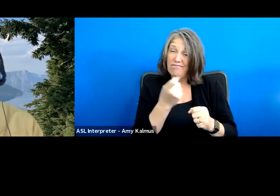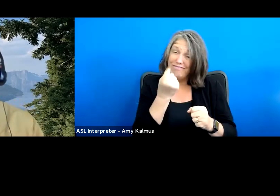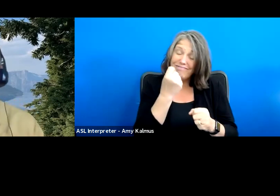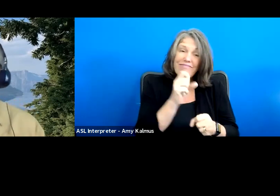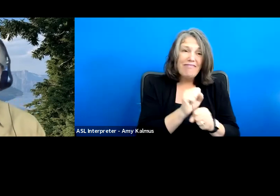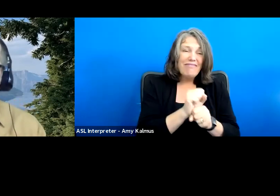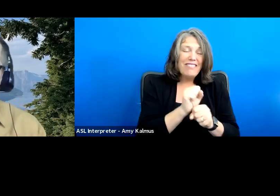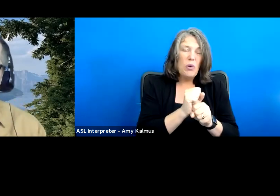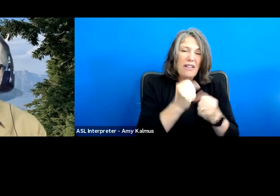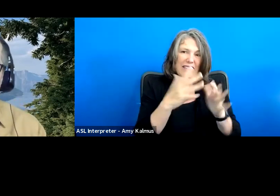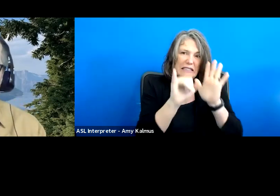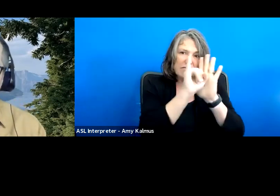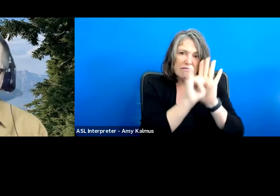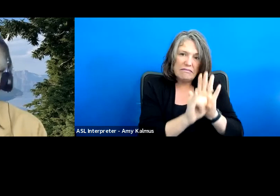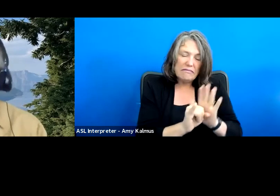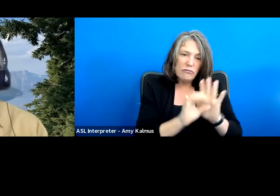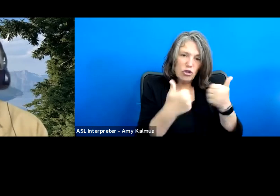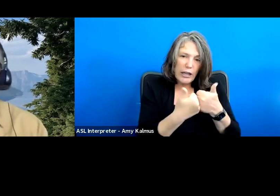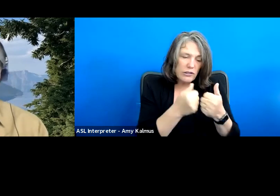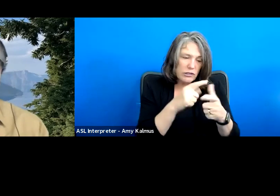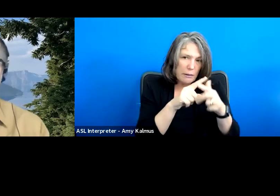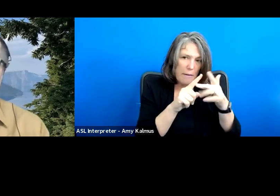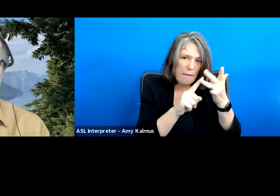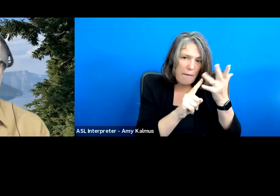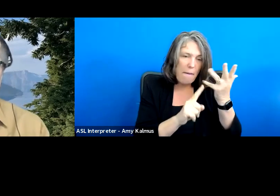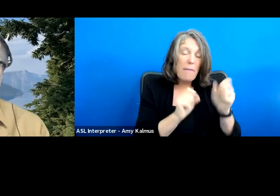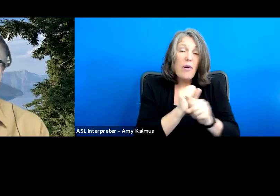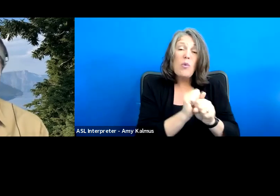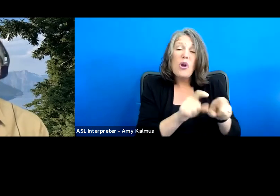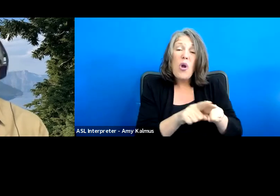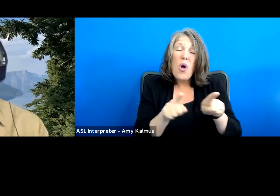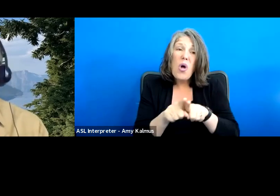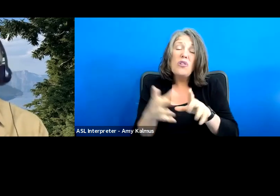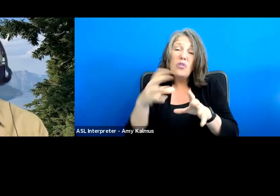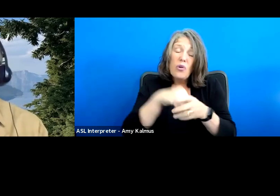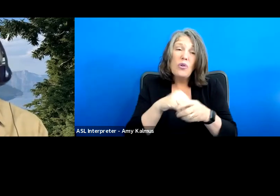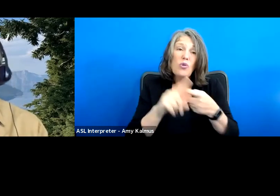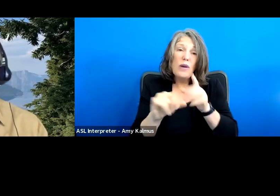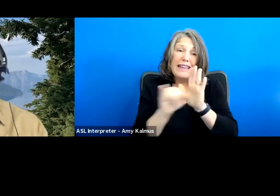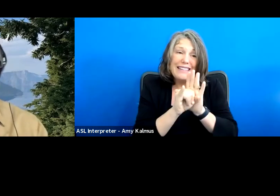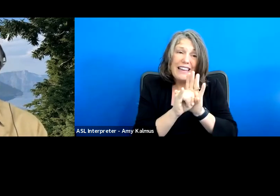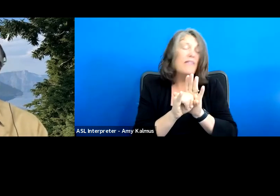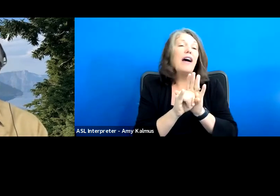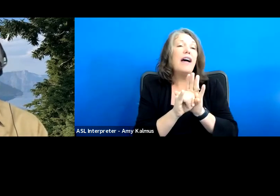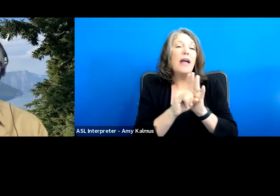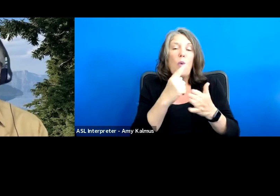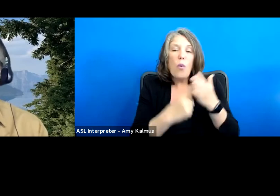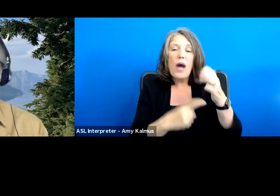to identify what the challenges are, work has also gone in to identify